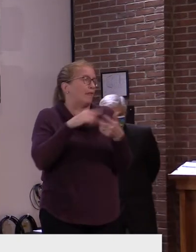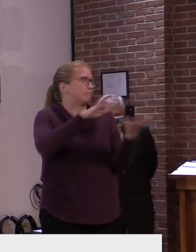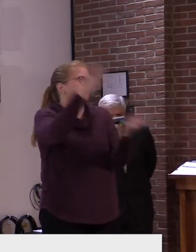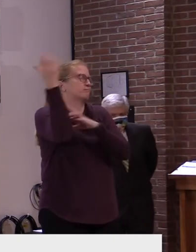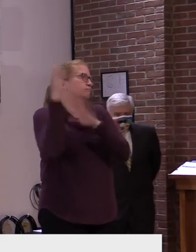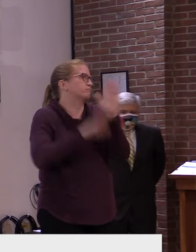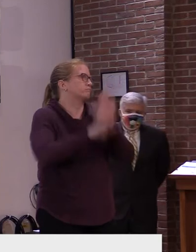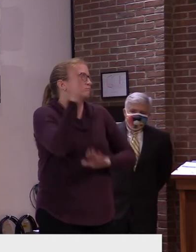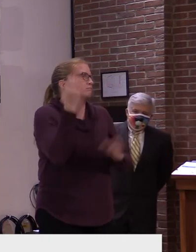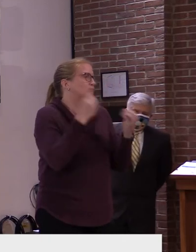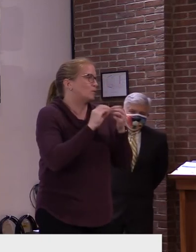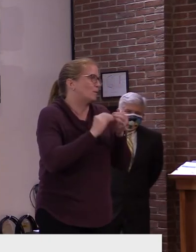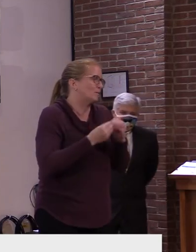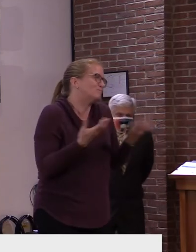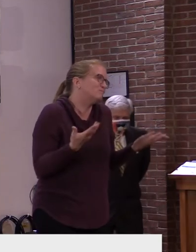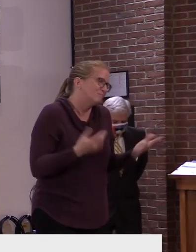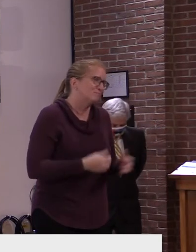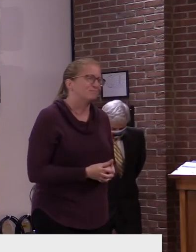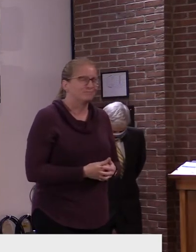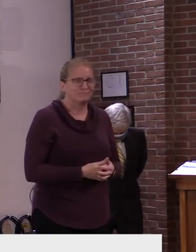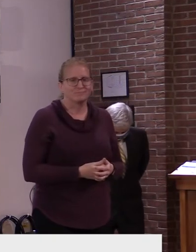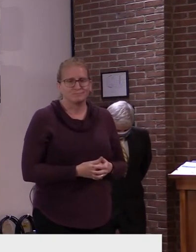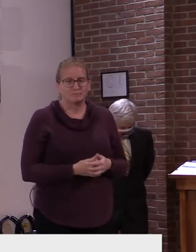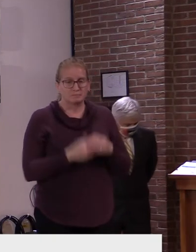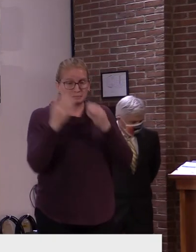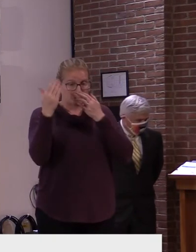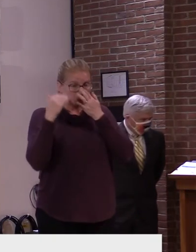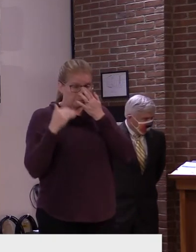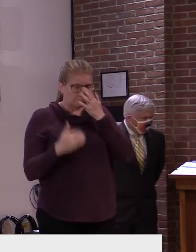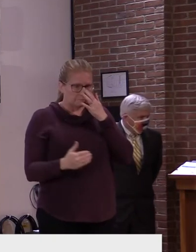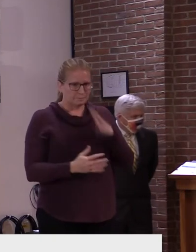Guy Page, Chronicle of the Vermont State House.